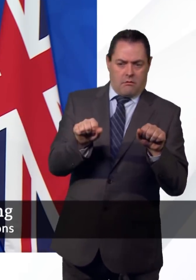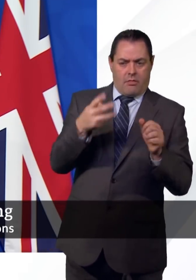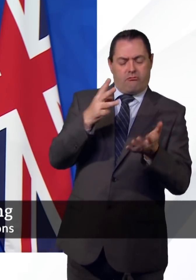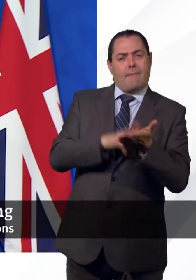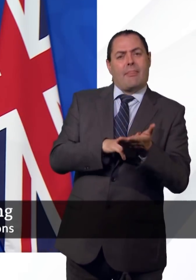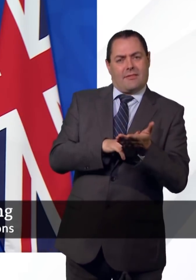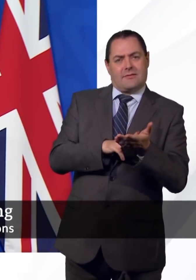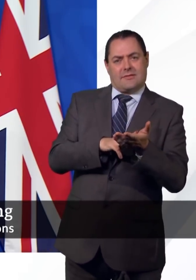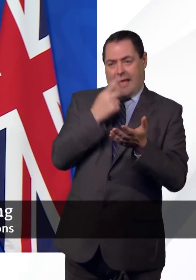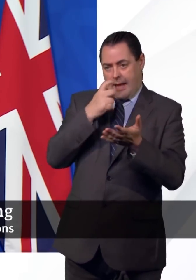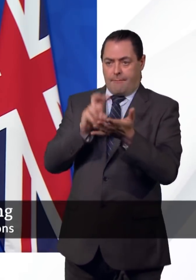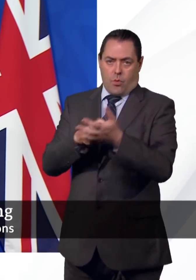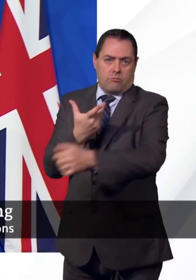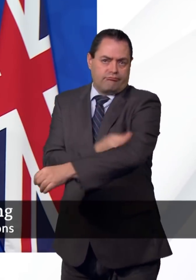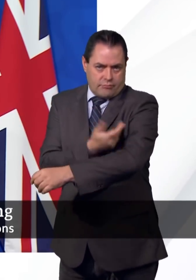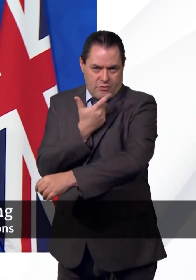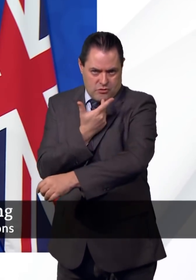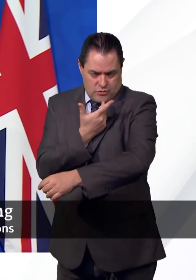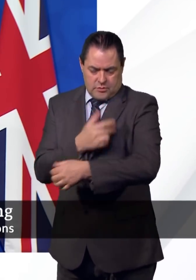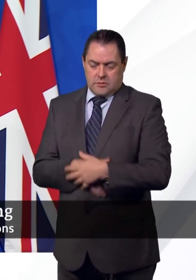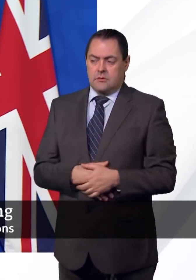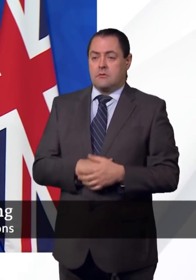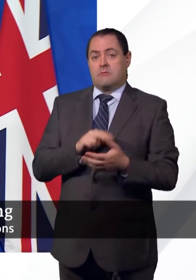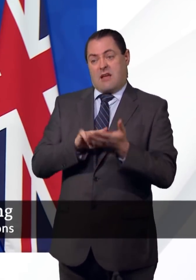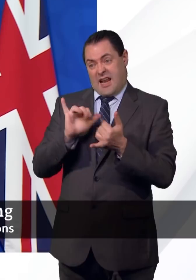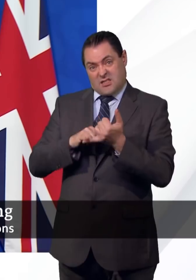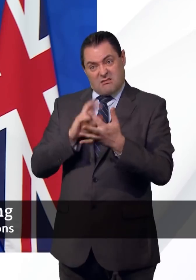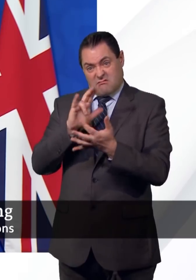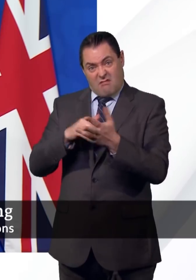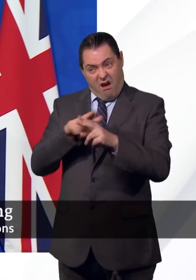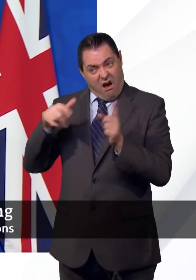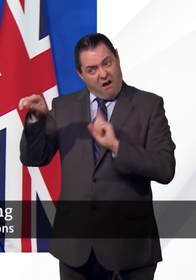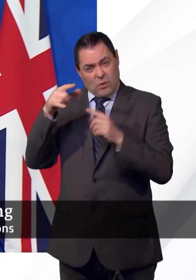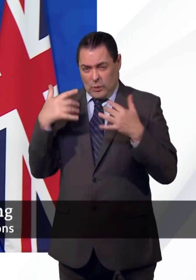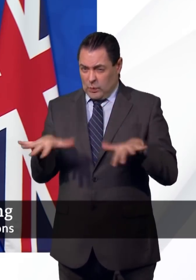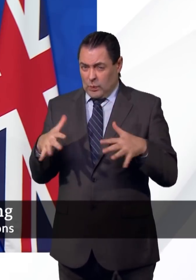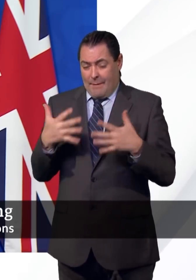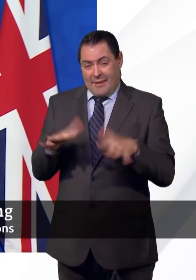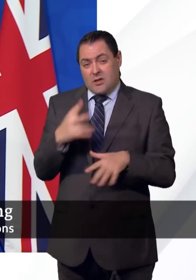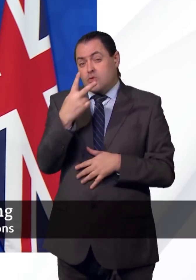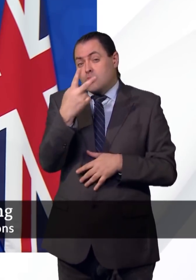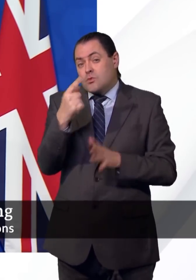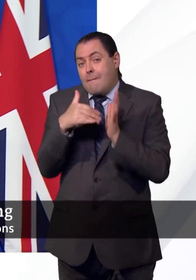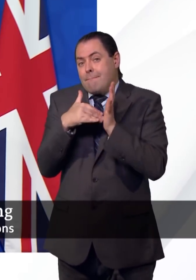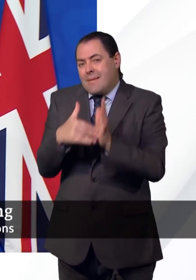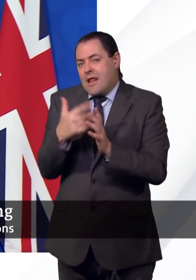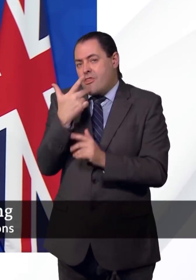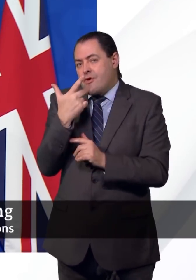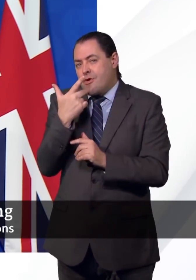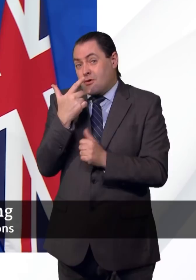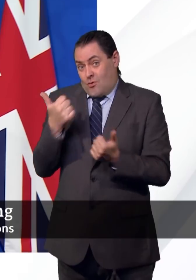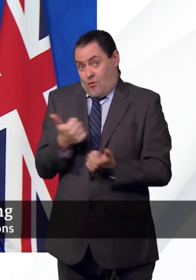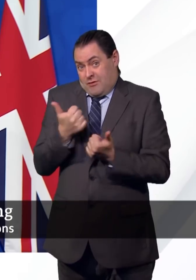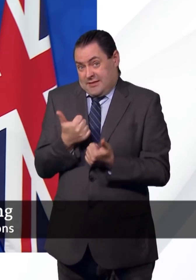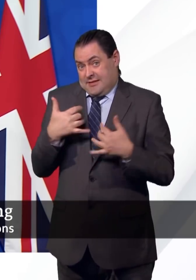months. Our heroic NHS staff and volunteers have already done almost 21 million boosters, including